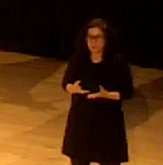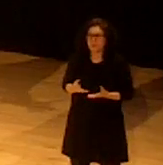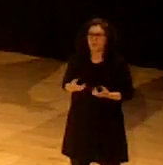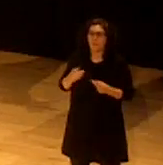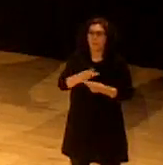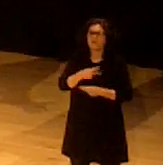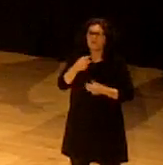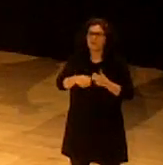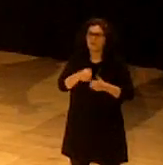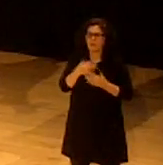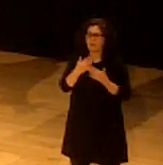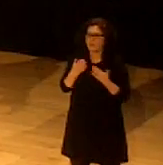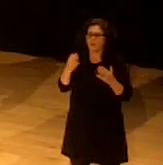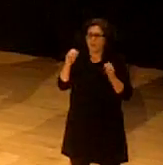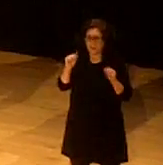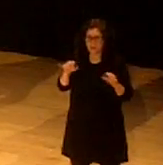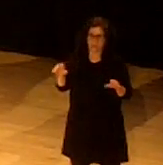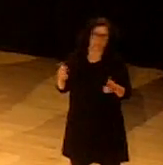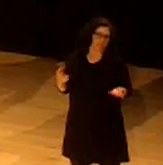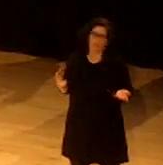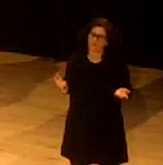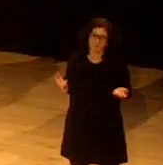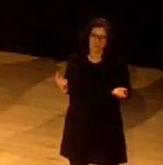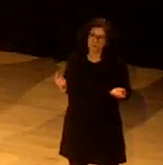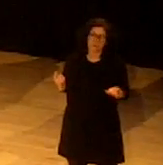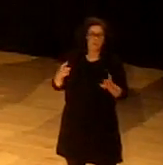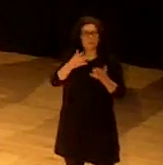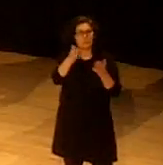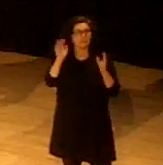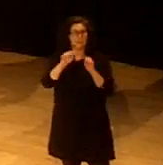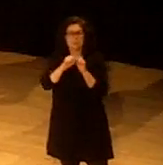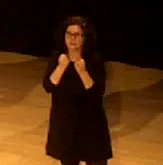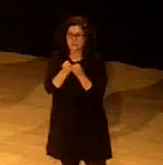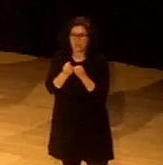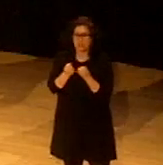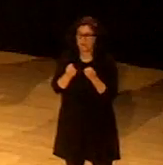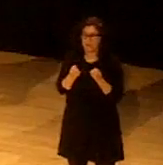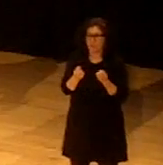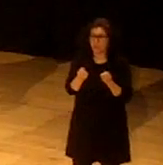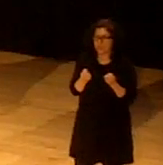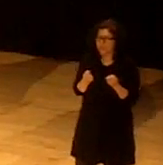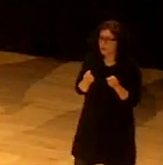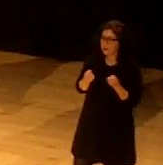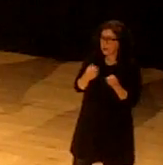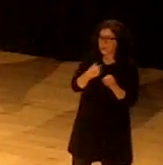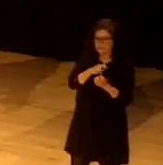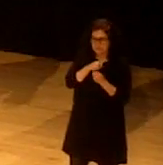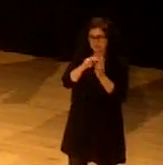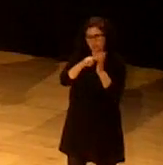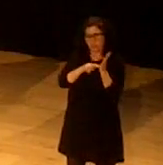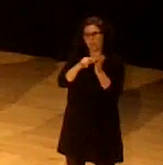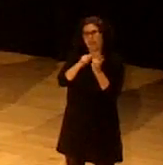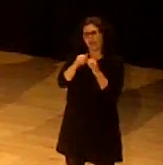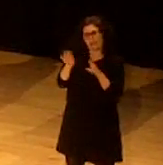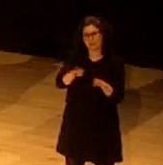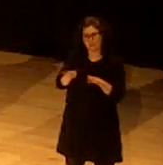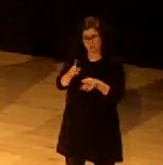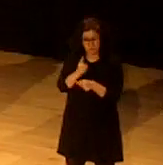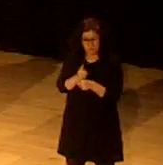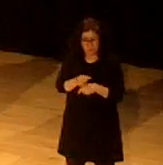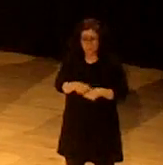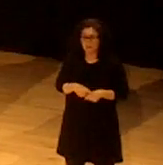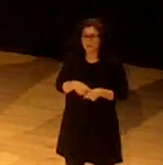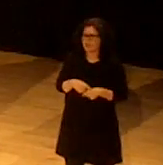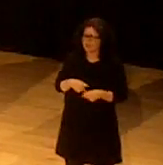thing anybody will ever do. We have a whole society structured around it that tells us a whole series of ways to be. And one of the ways we are told